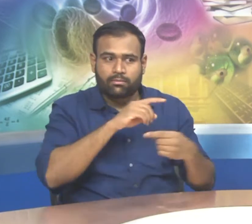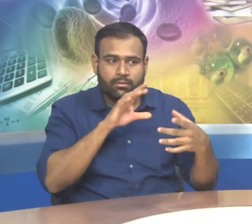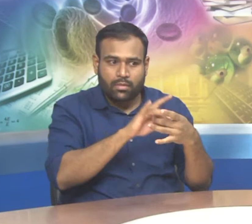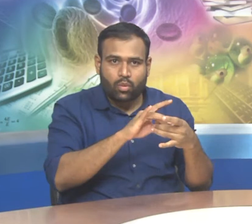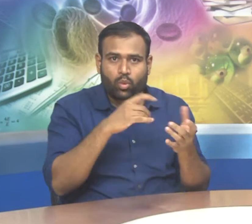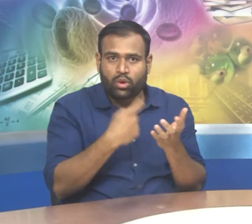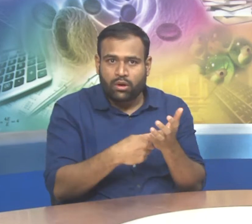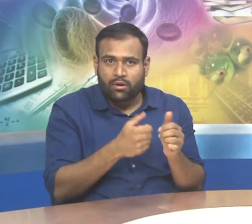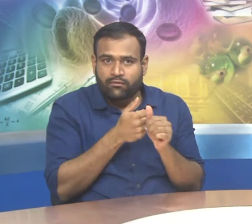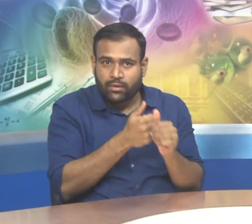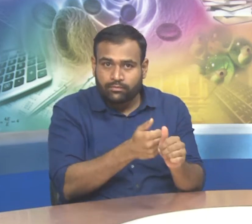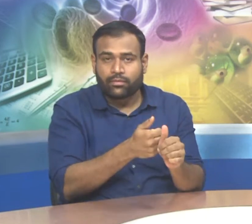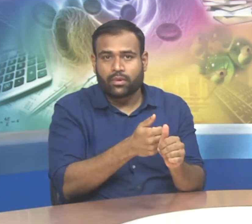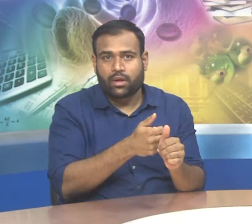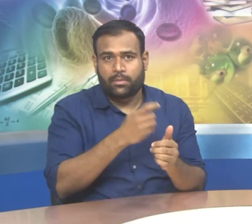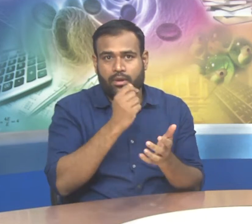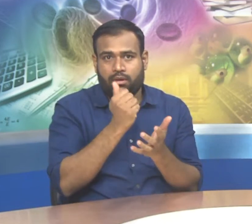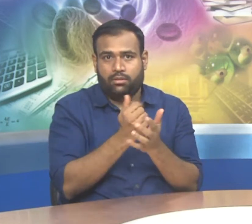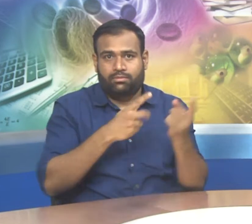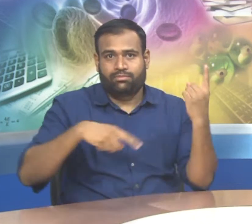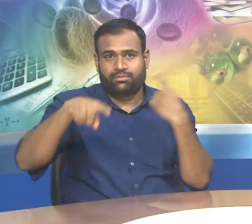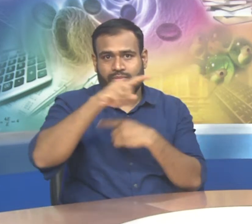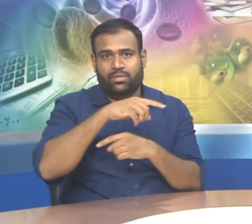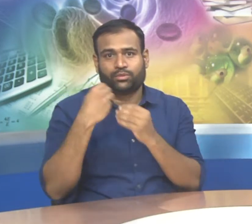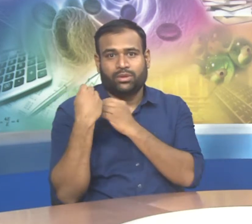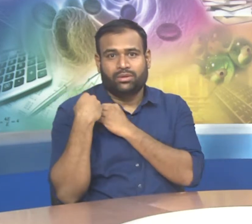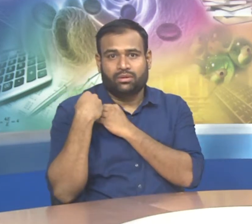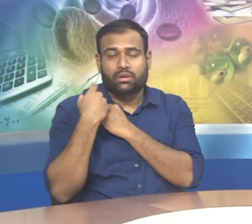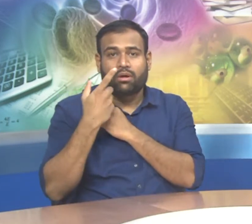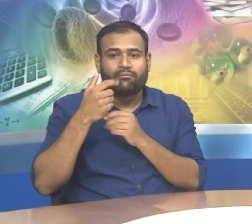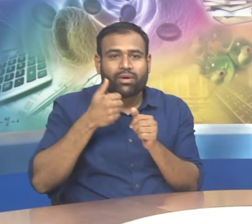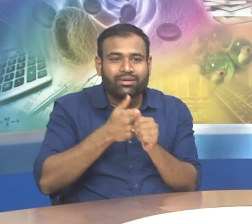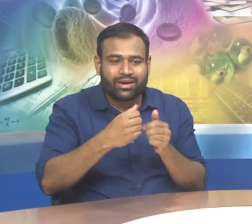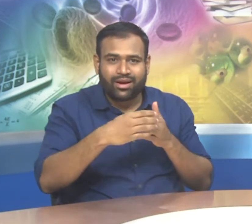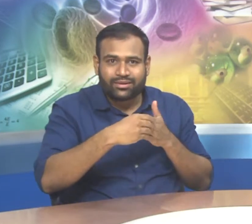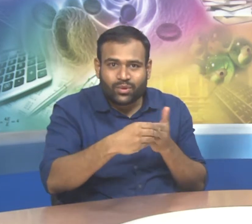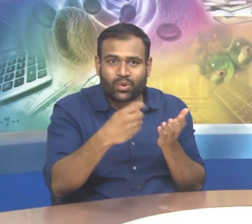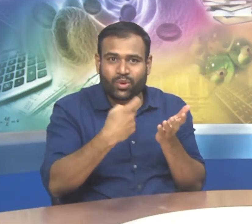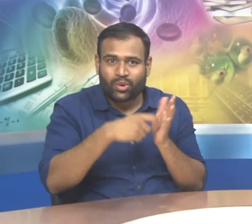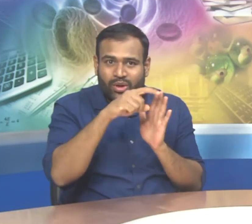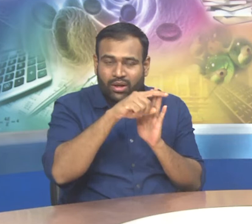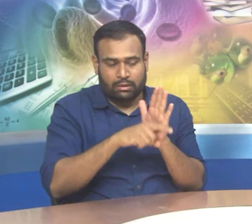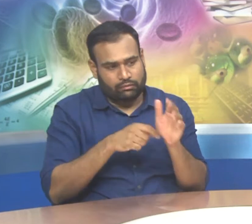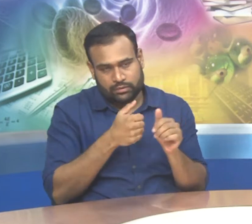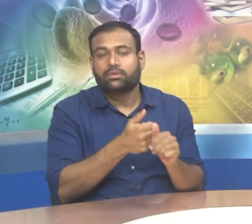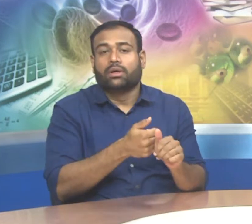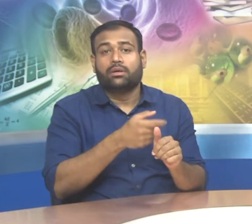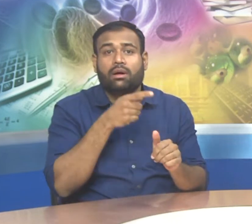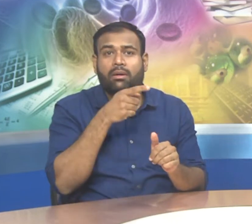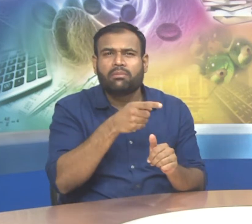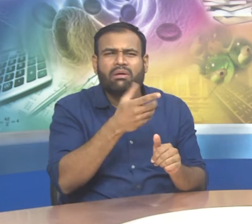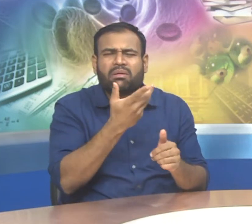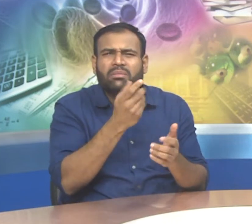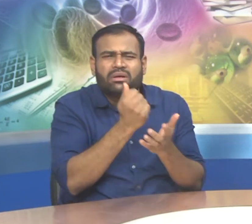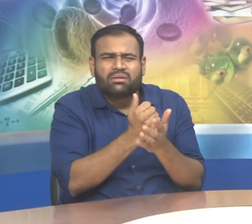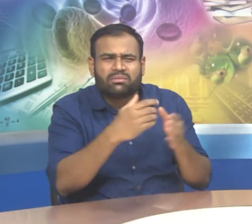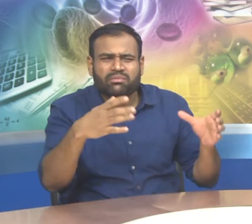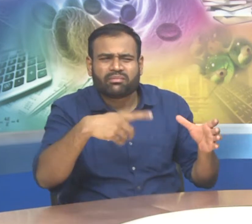These banks are those banks where majority stake is held by